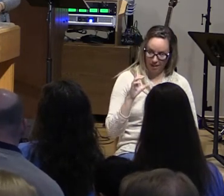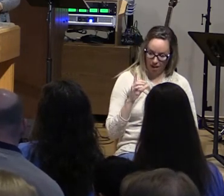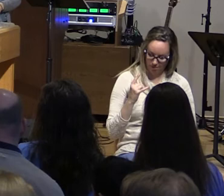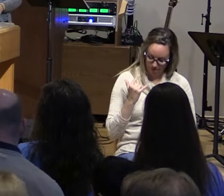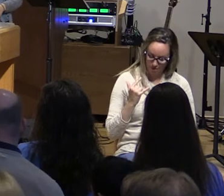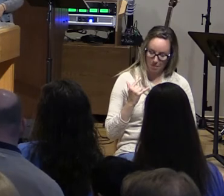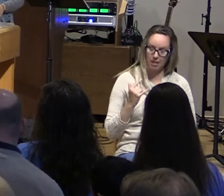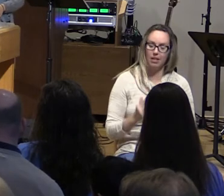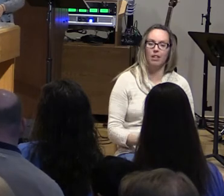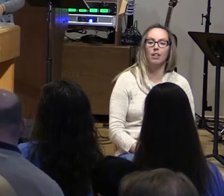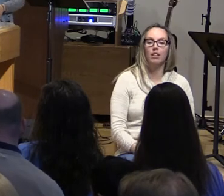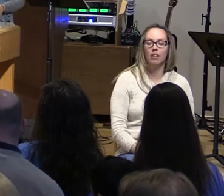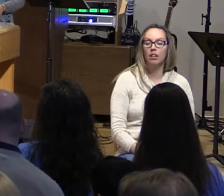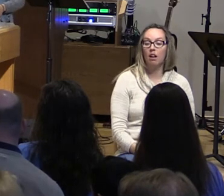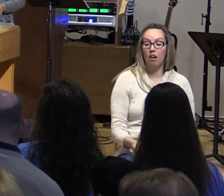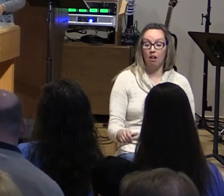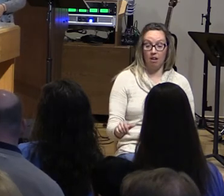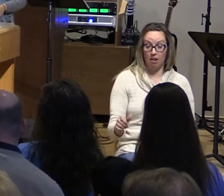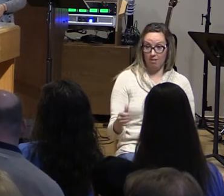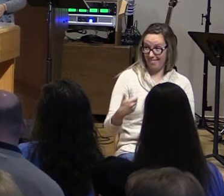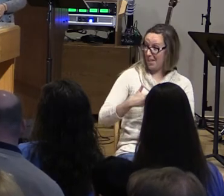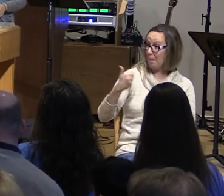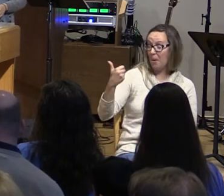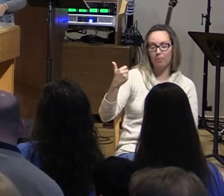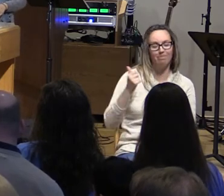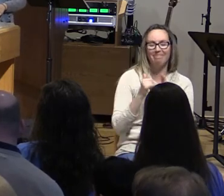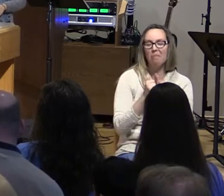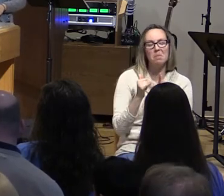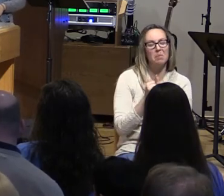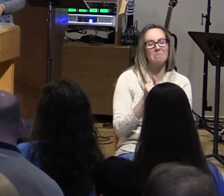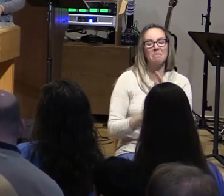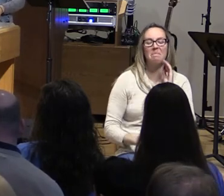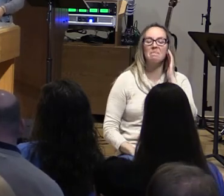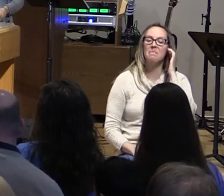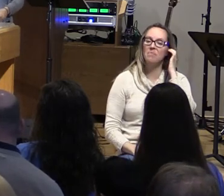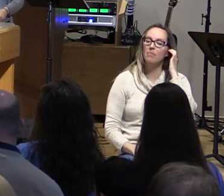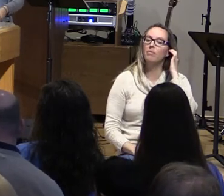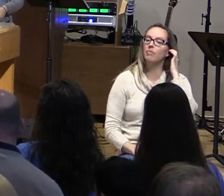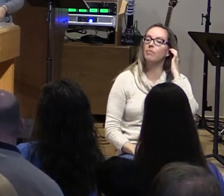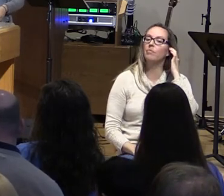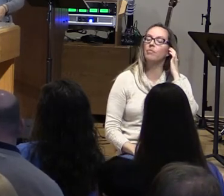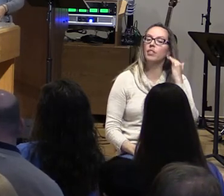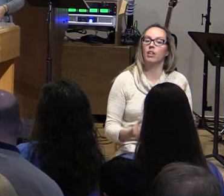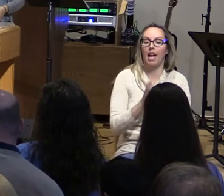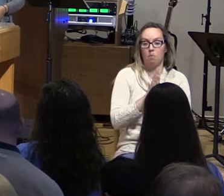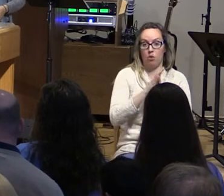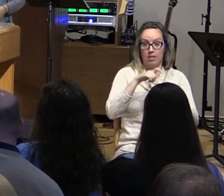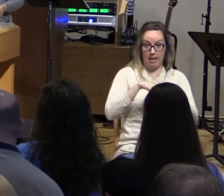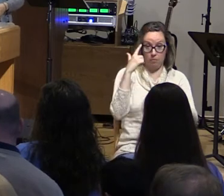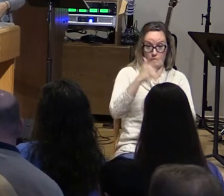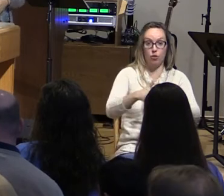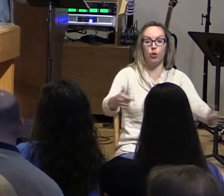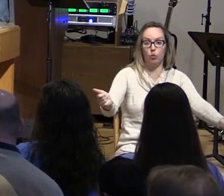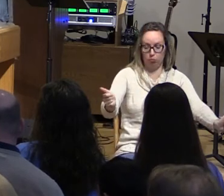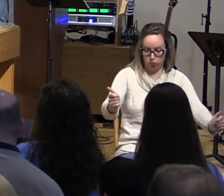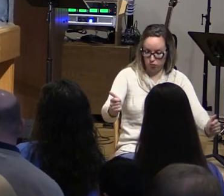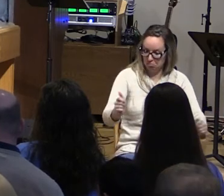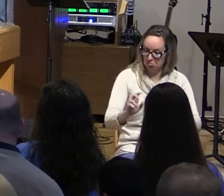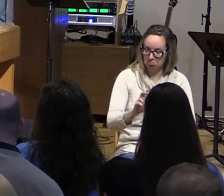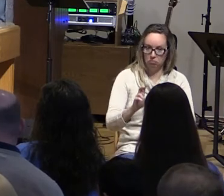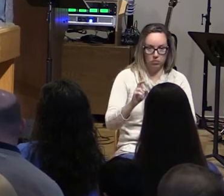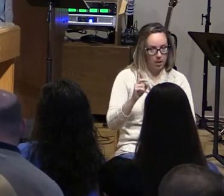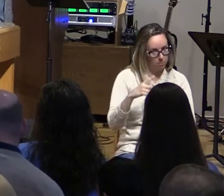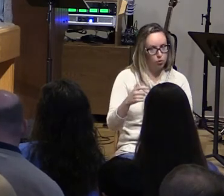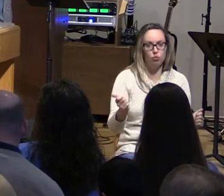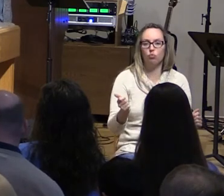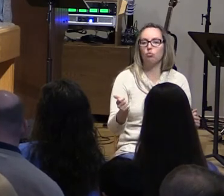you and that nothing can separate you from that love. This prayer time is for you. Use it however you